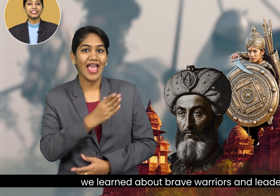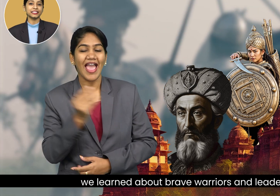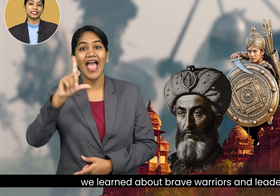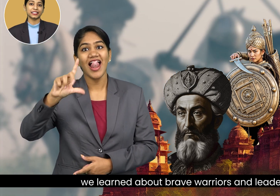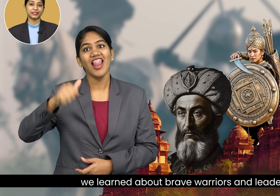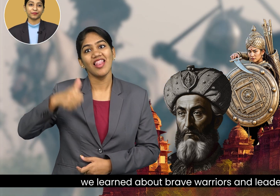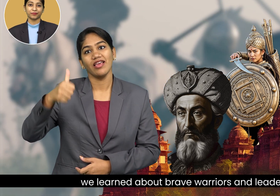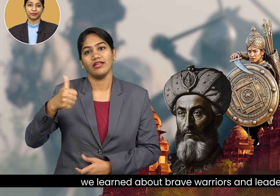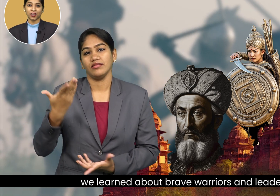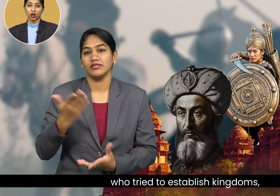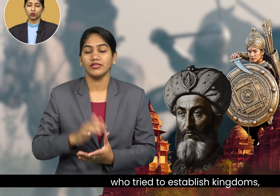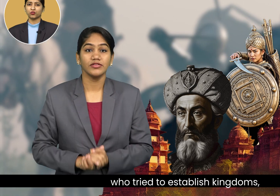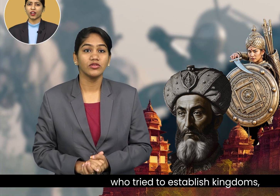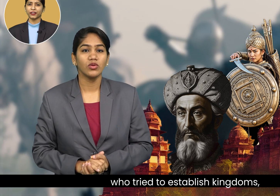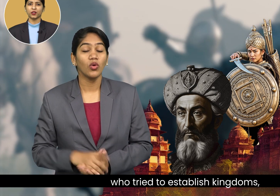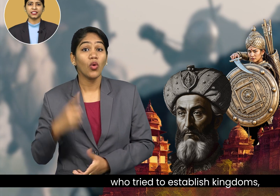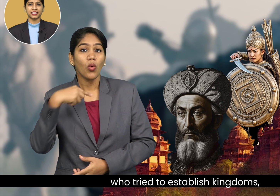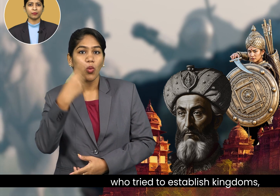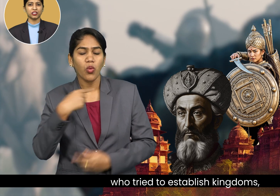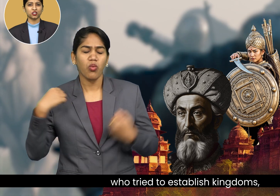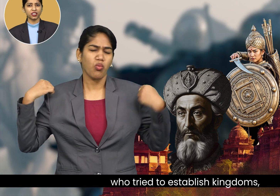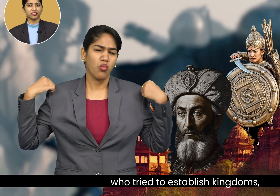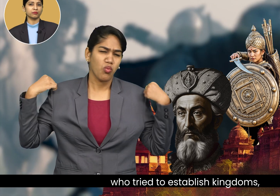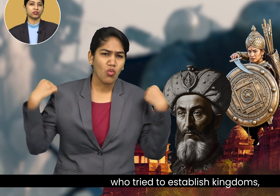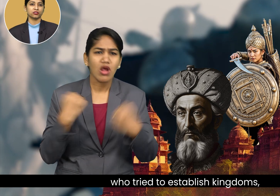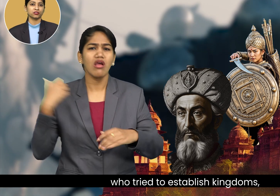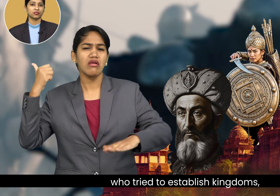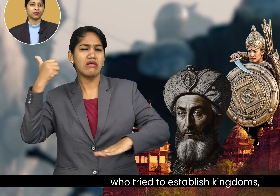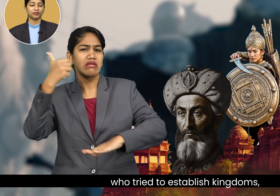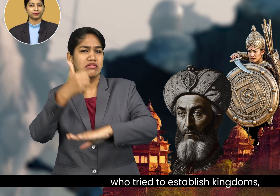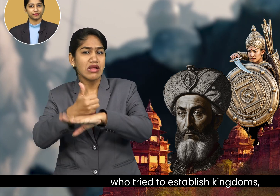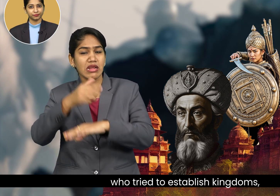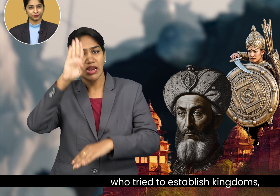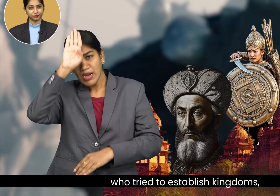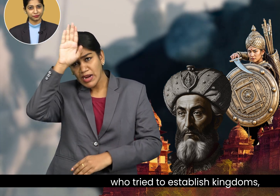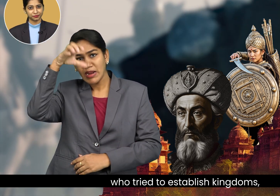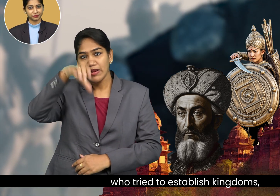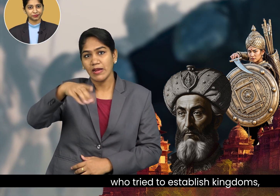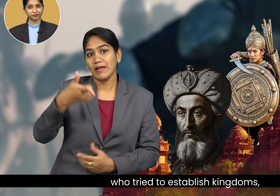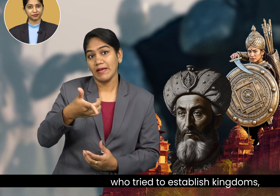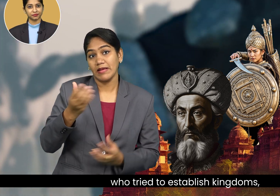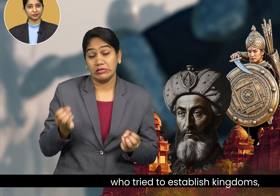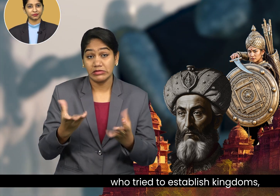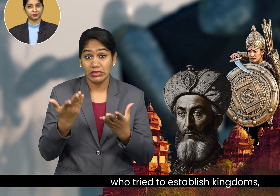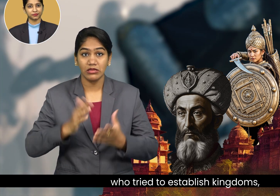and leaders who tried to establish kingdoms,